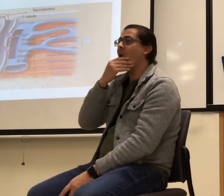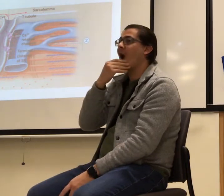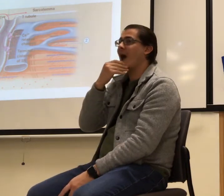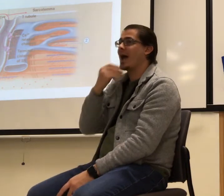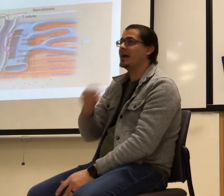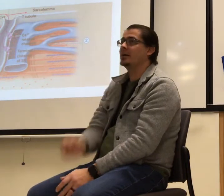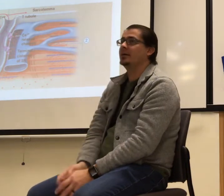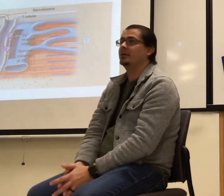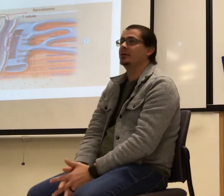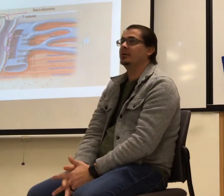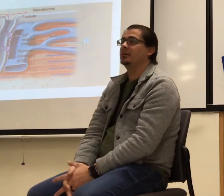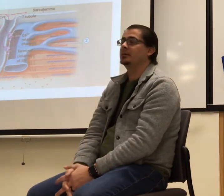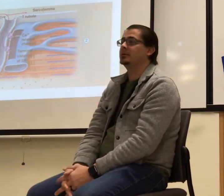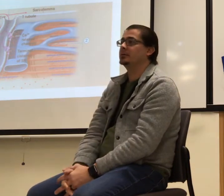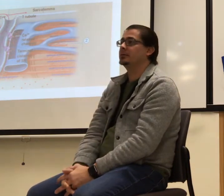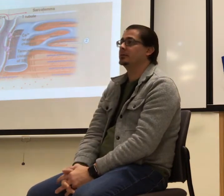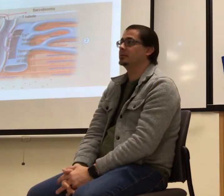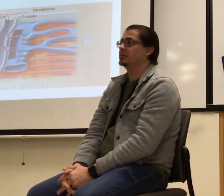are